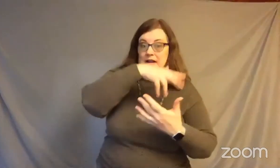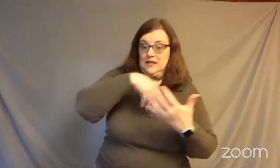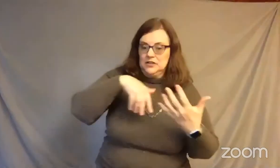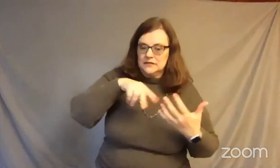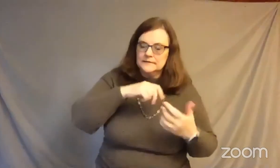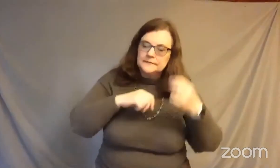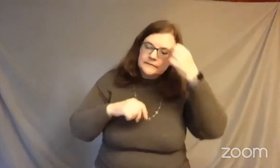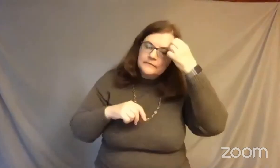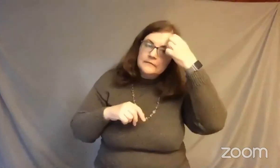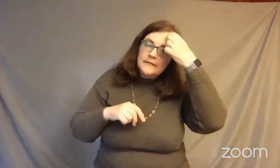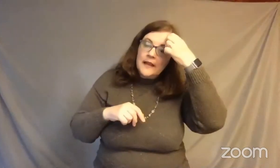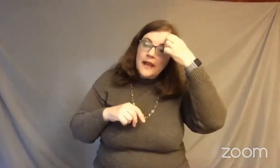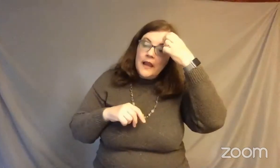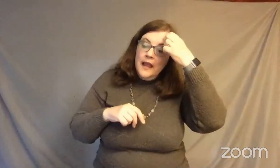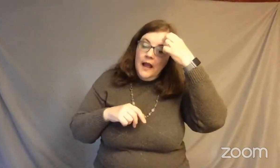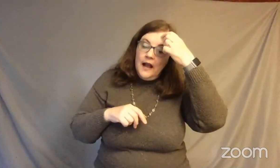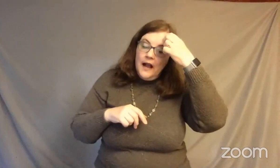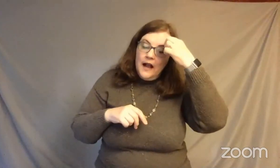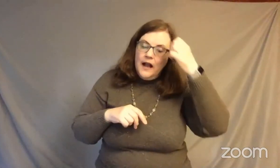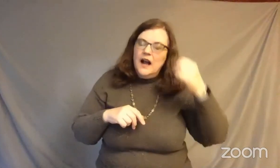for what we see in sign languages.